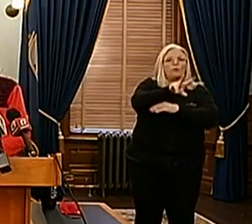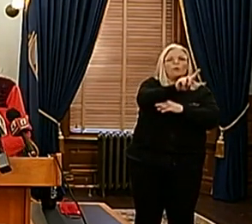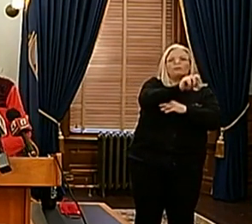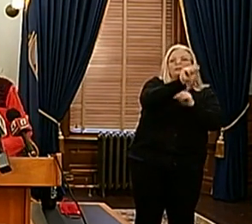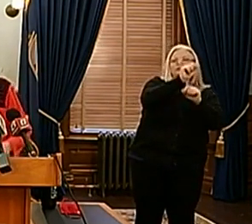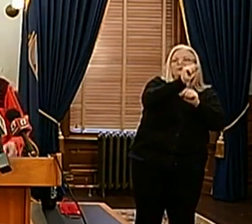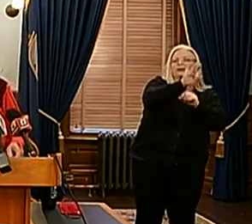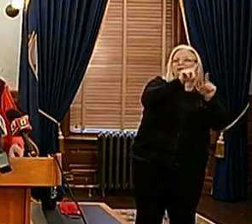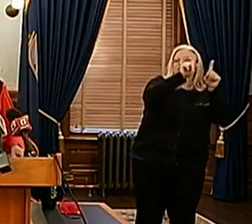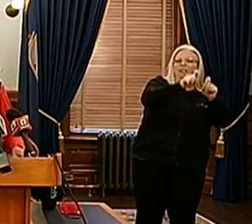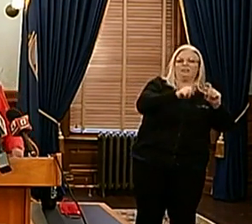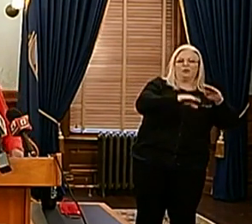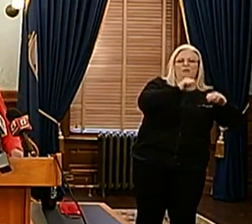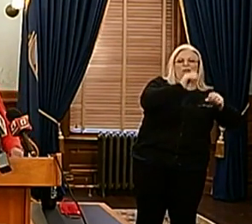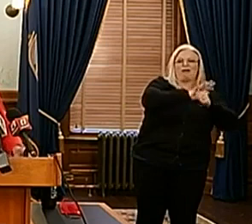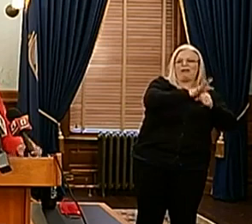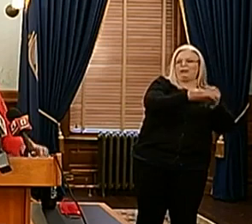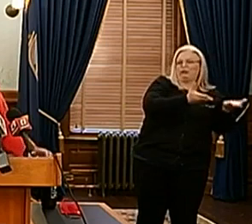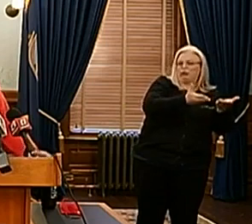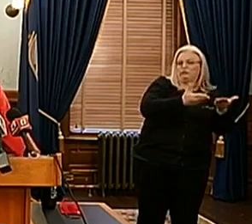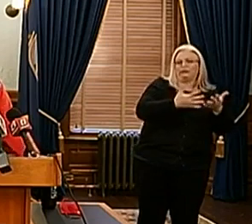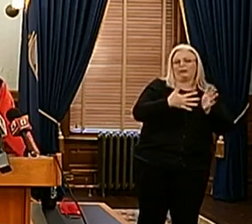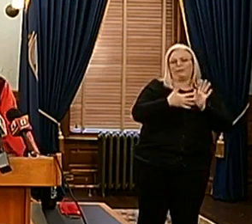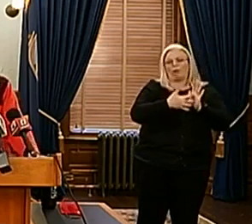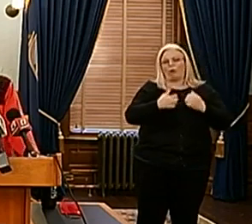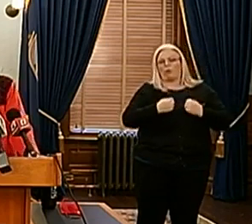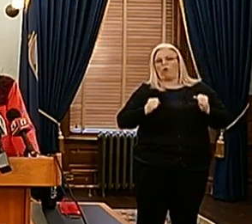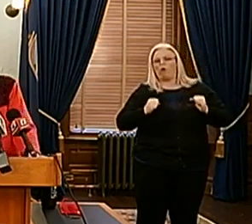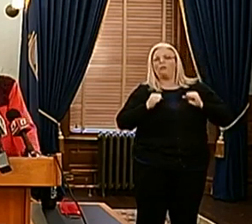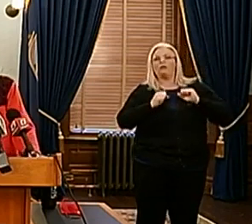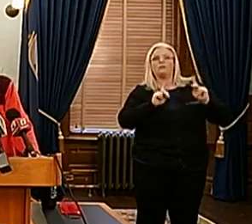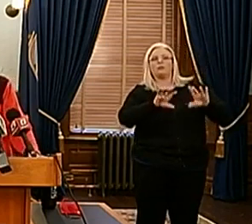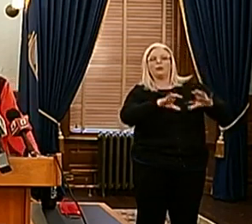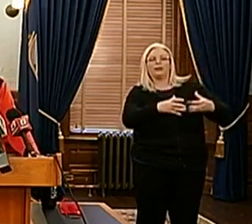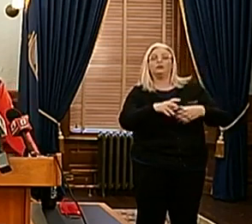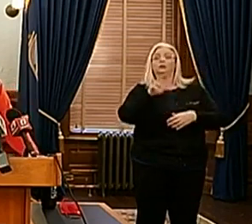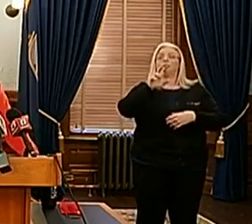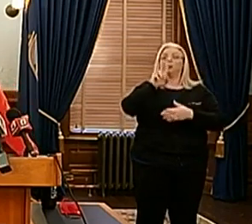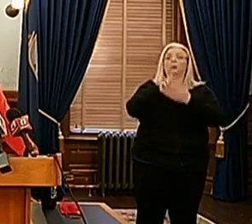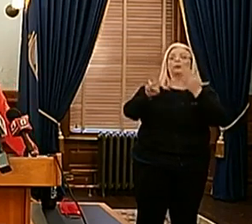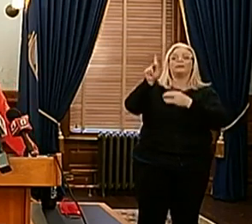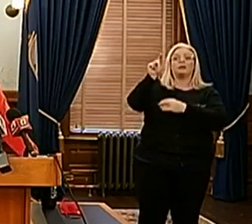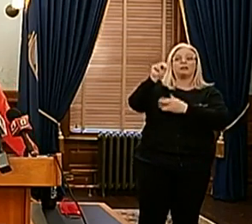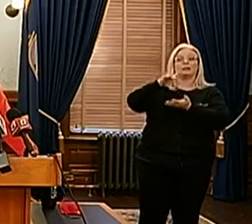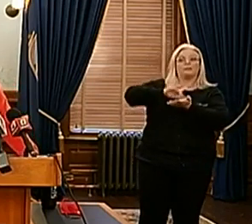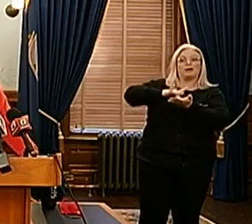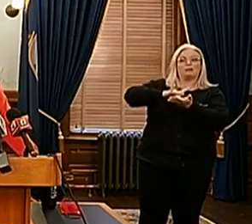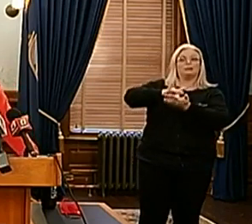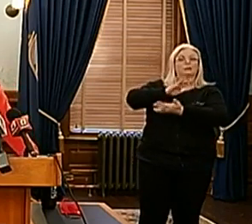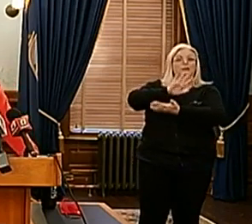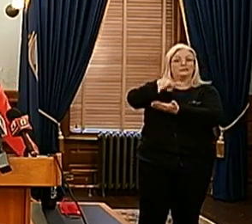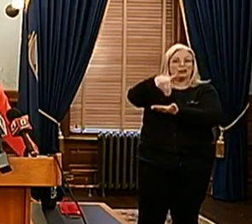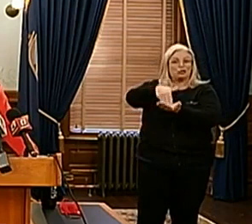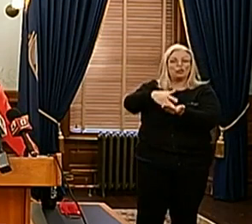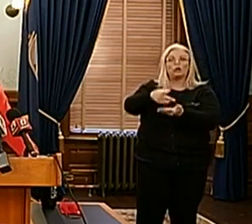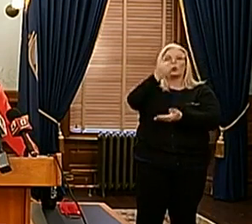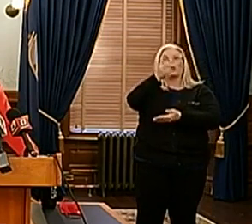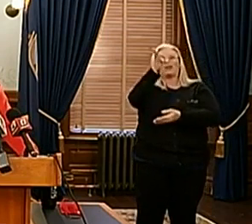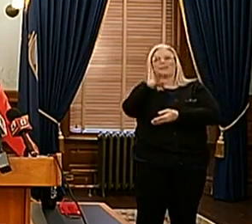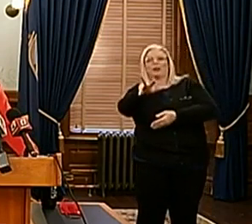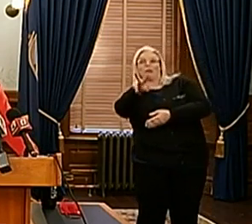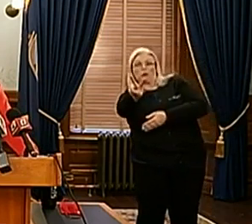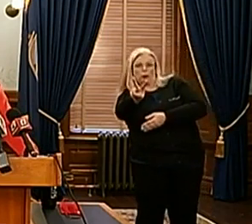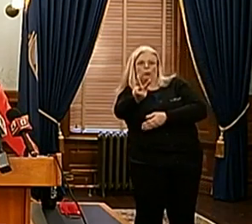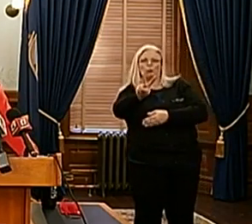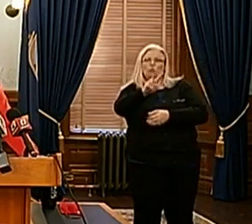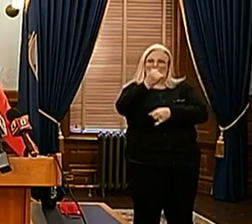for underserved and vulnerable populations. The University of Kansas Medical Center is one of 32